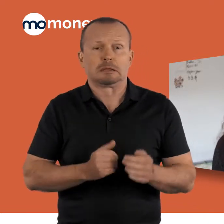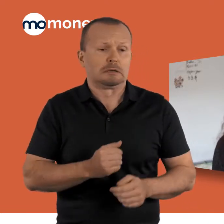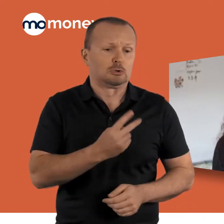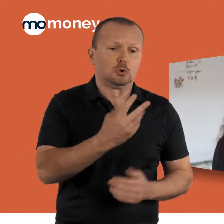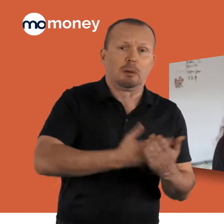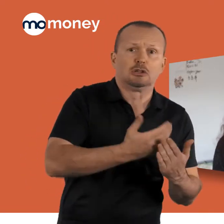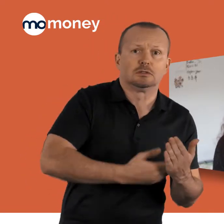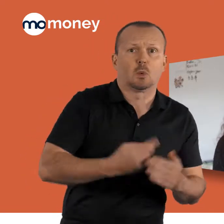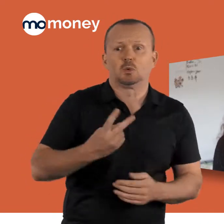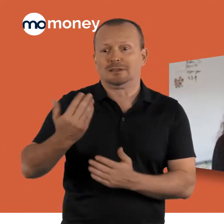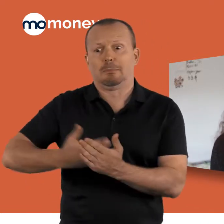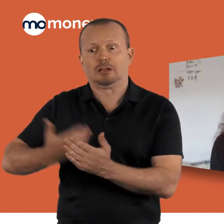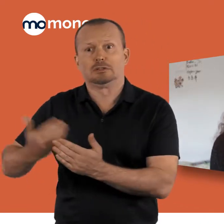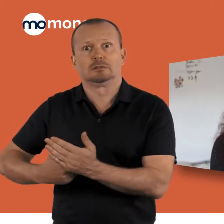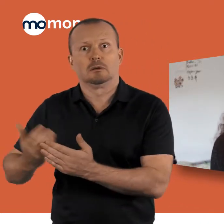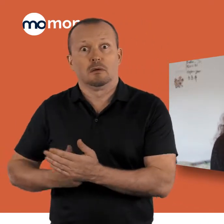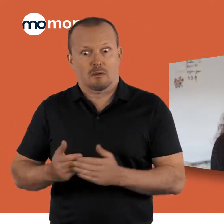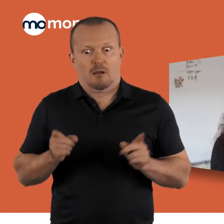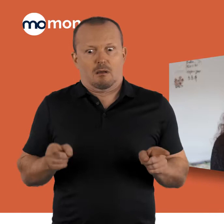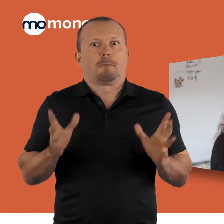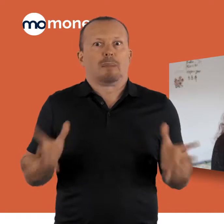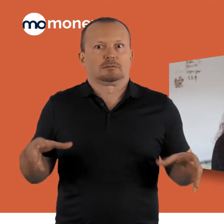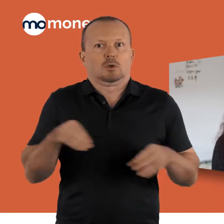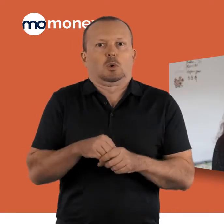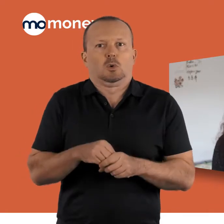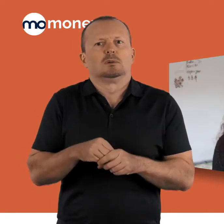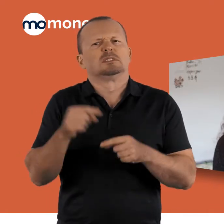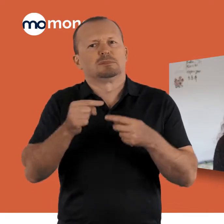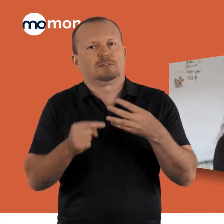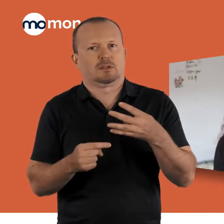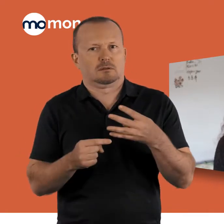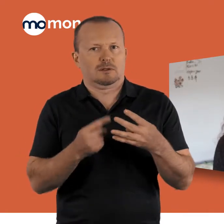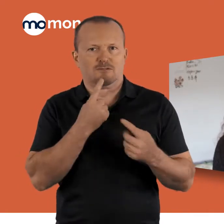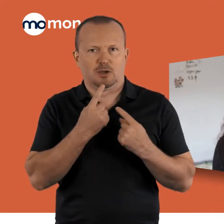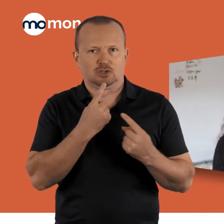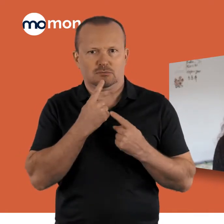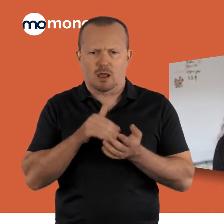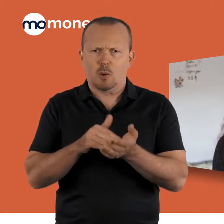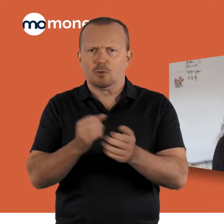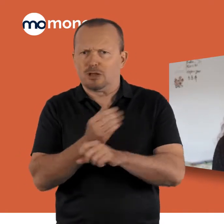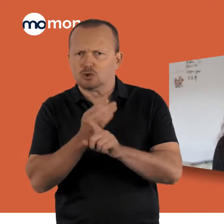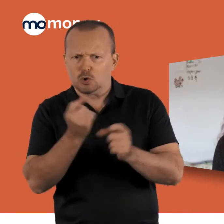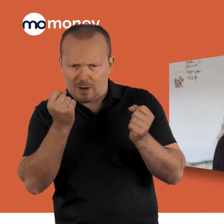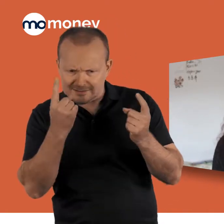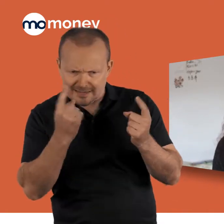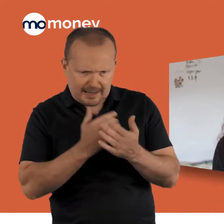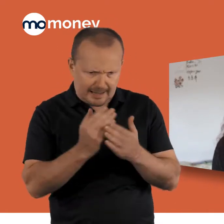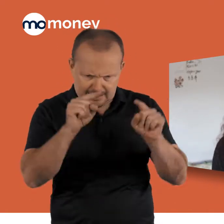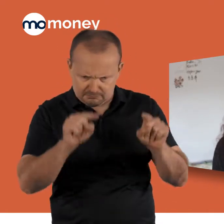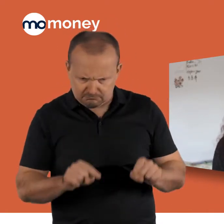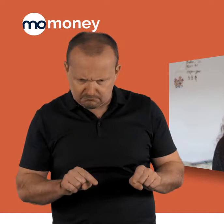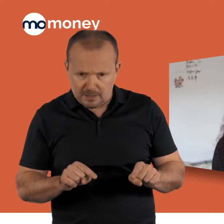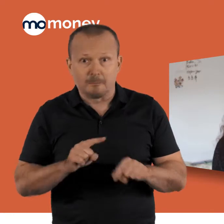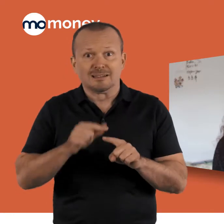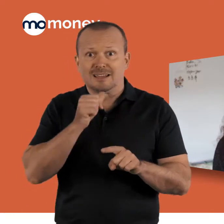to disclose certain information that we'll go over a bit later that ensures the borrower fully understands the contract and knows what they can do